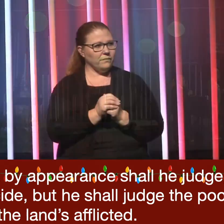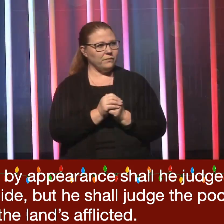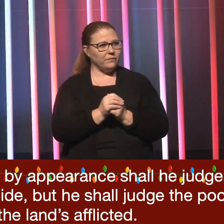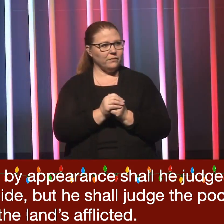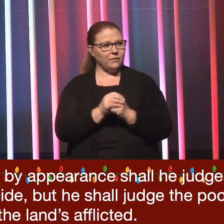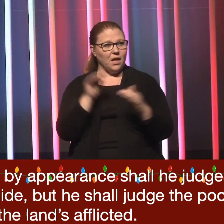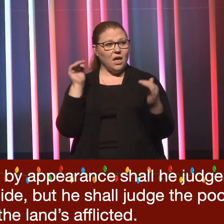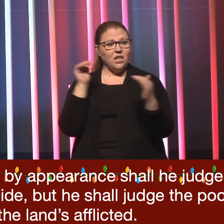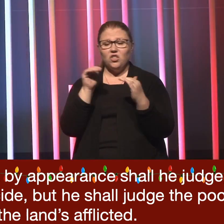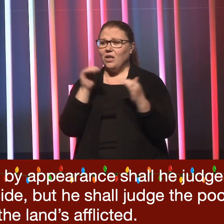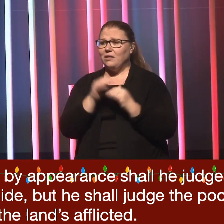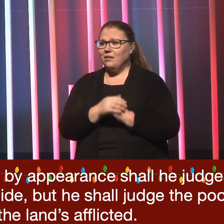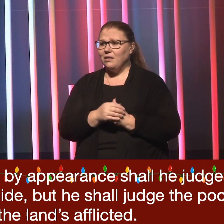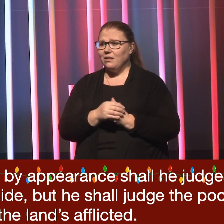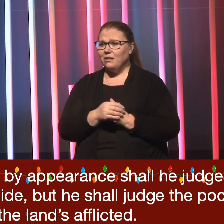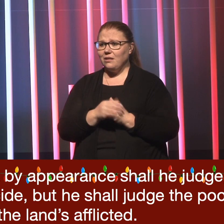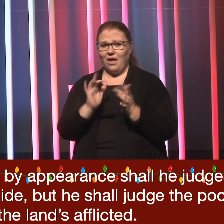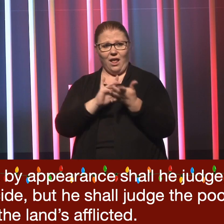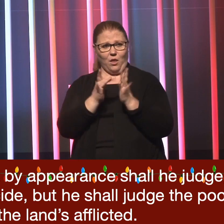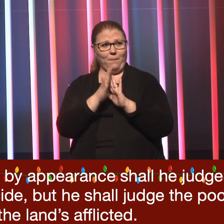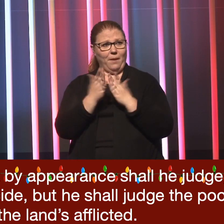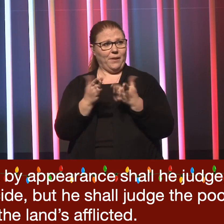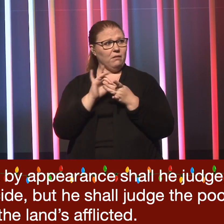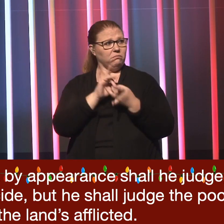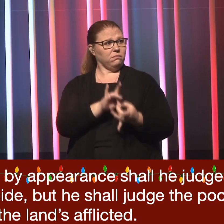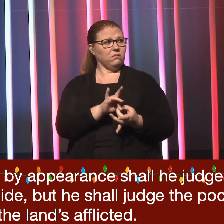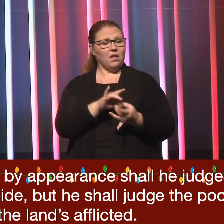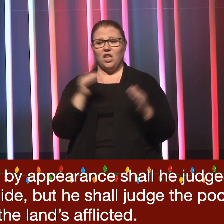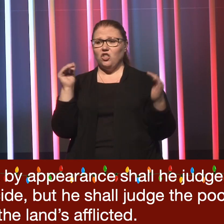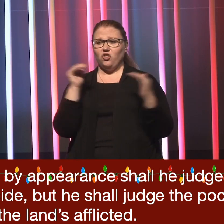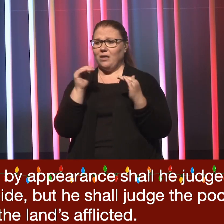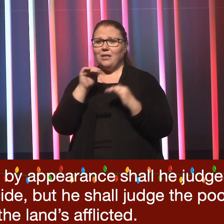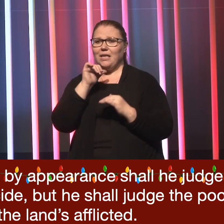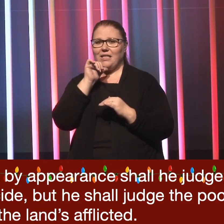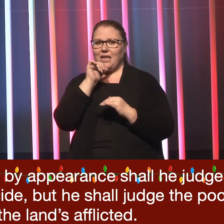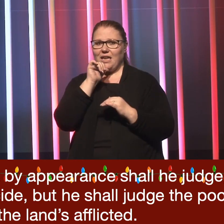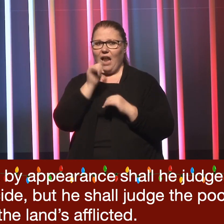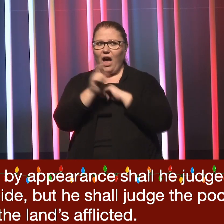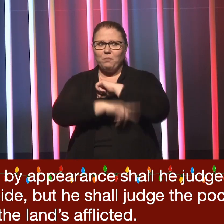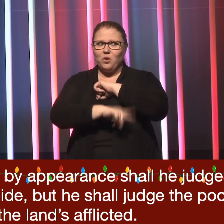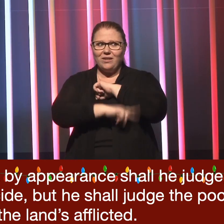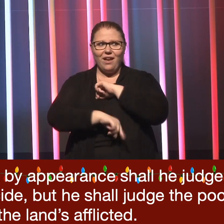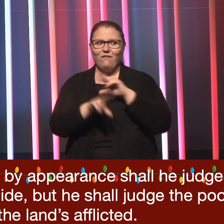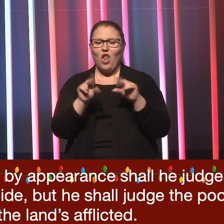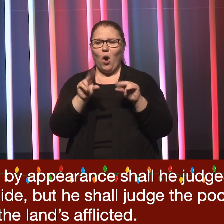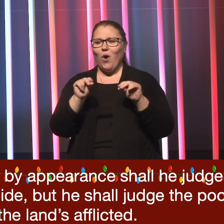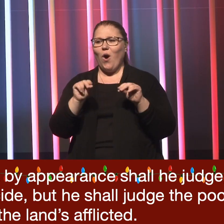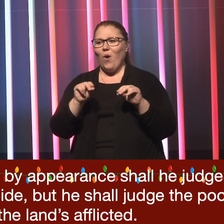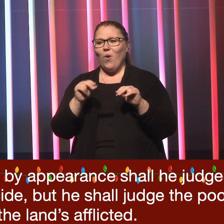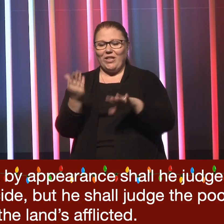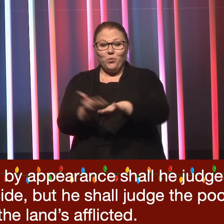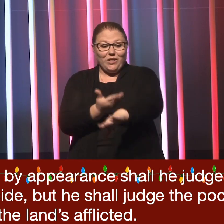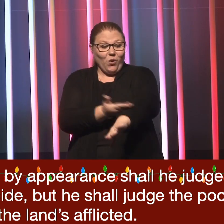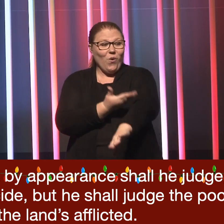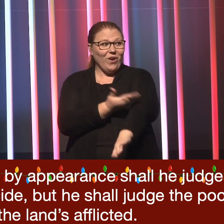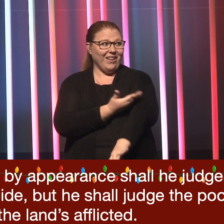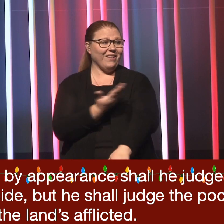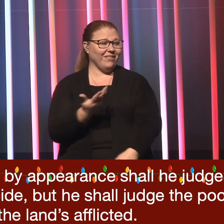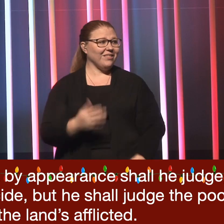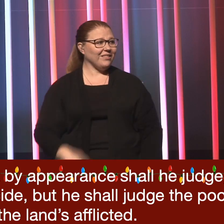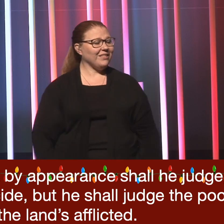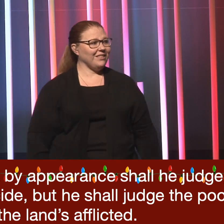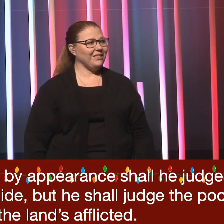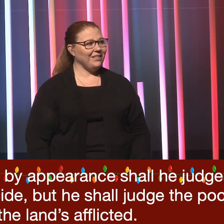See, justice isn't, in biblical terms, justice is not punitive, it's restorative. The